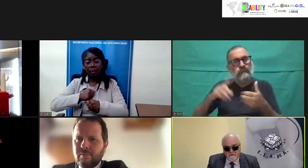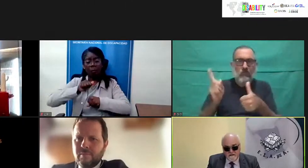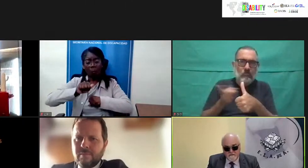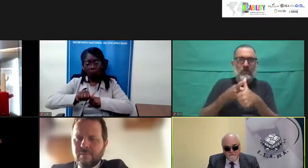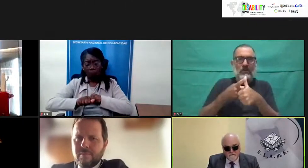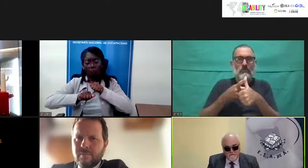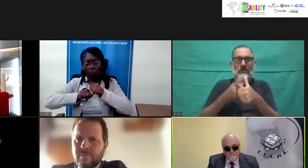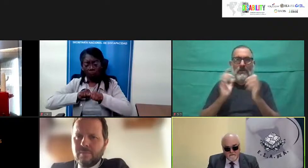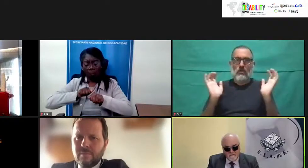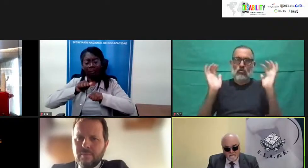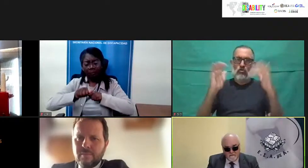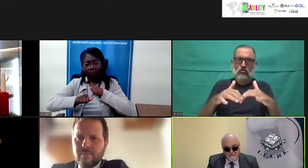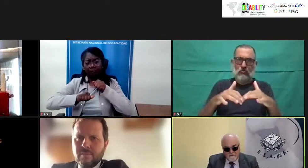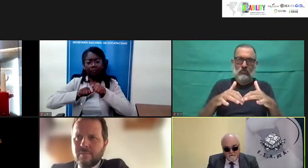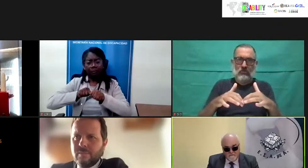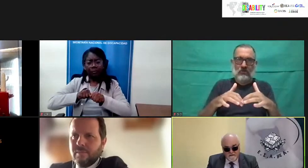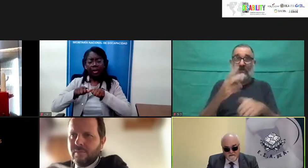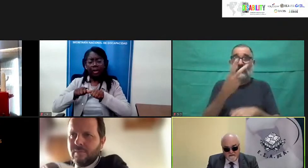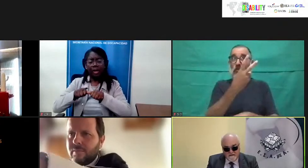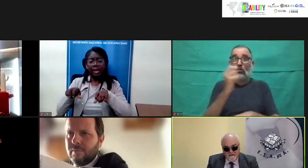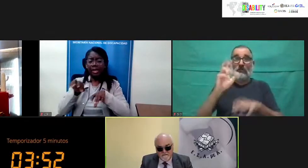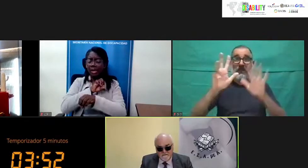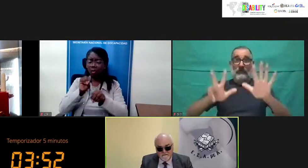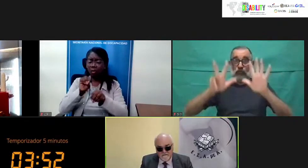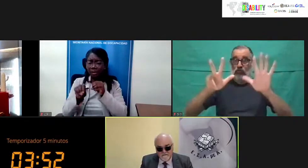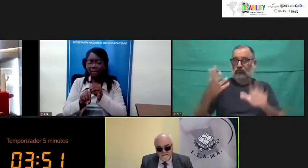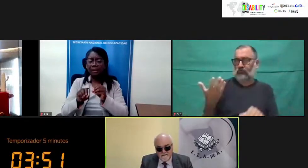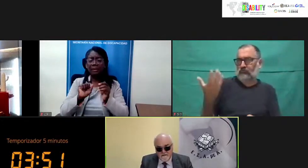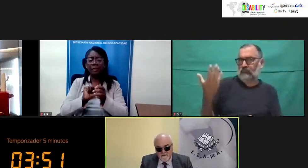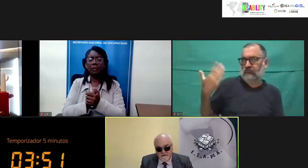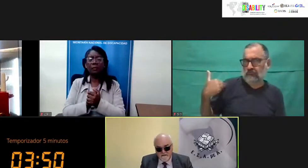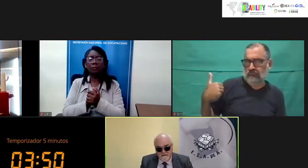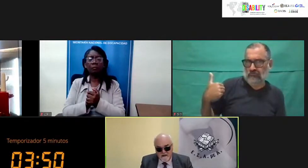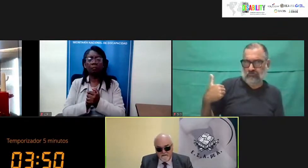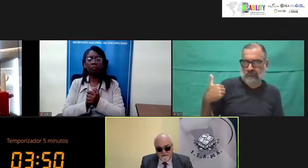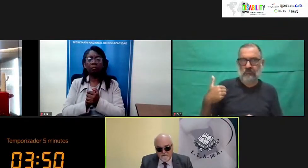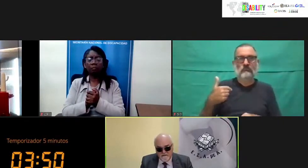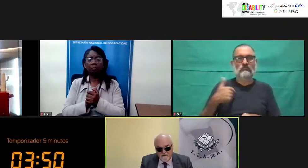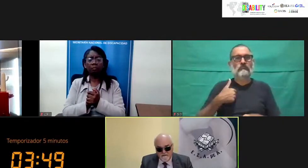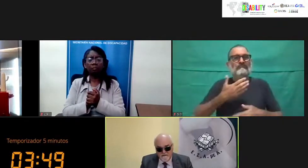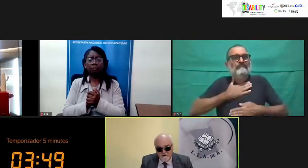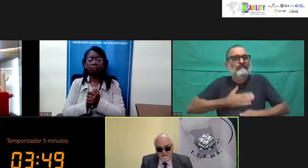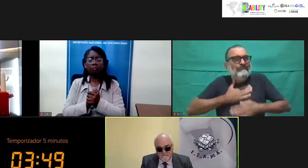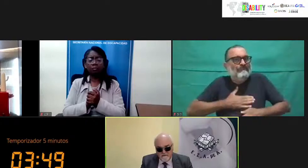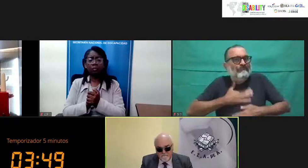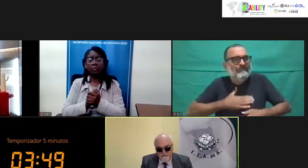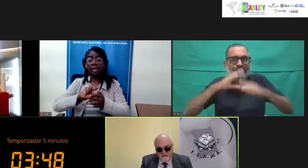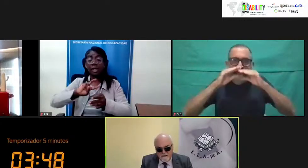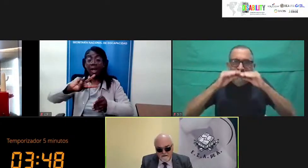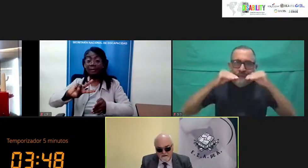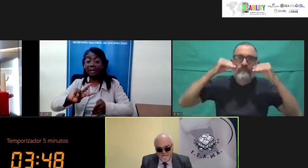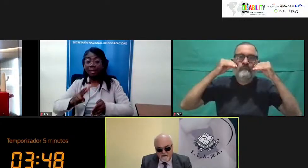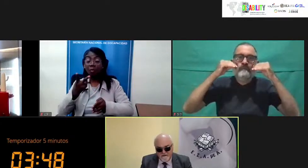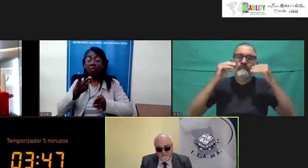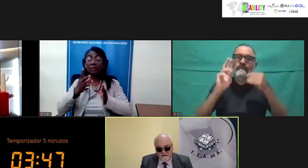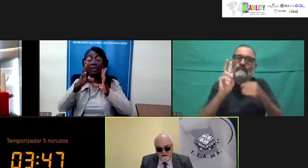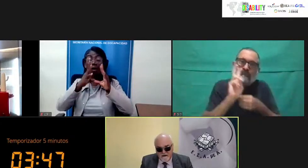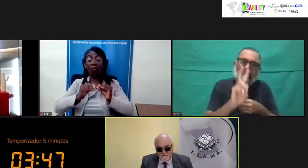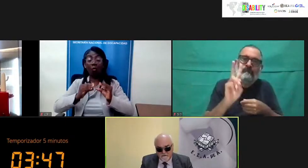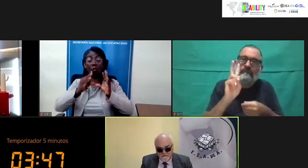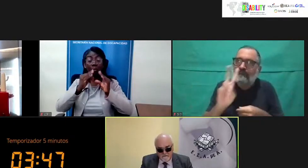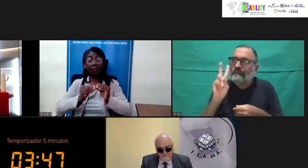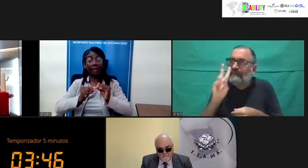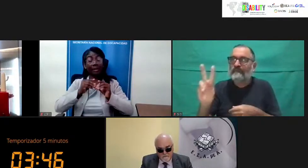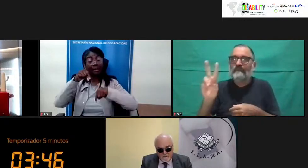organization of the second disability summit and of the many events